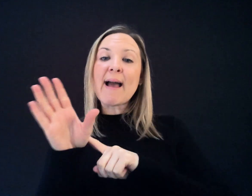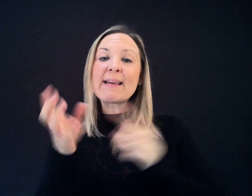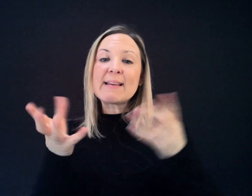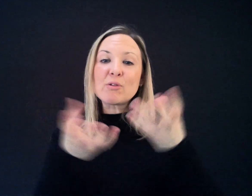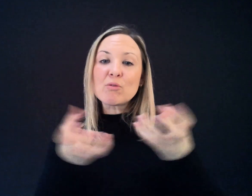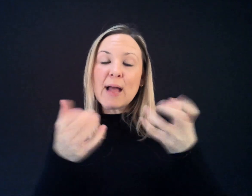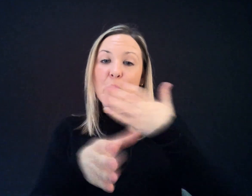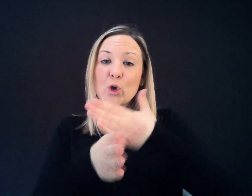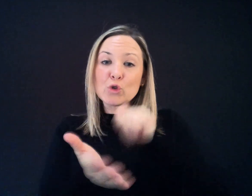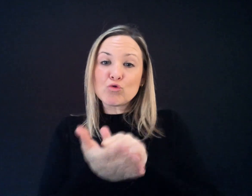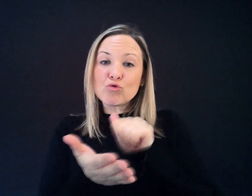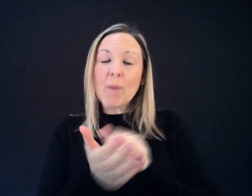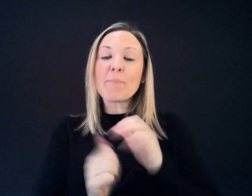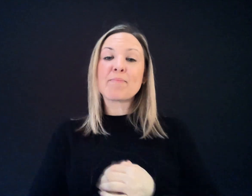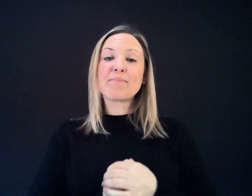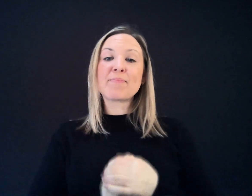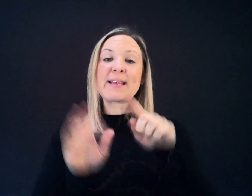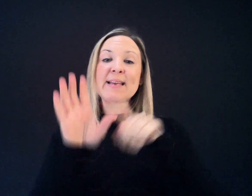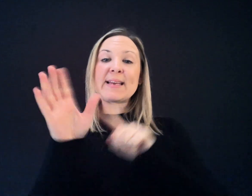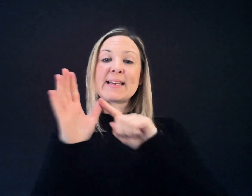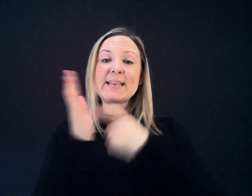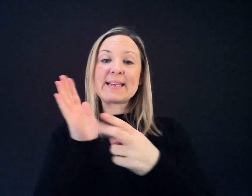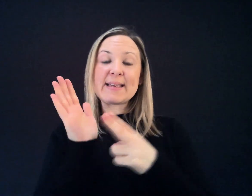yarn bombing politicians at State Parliament,